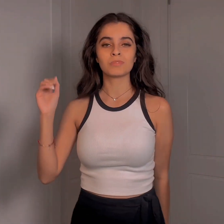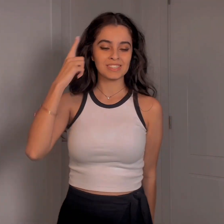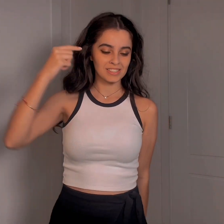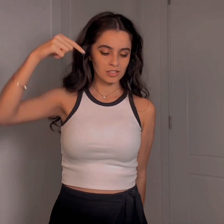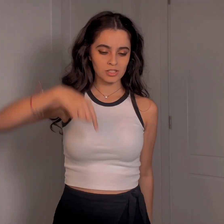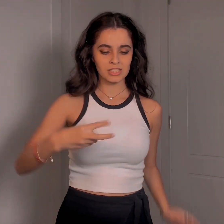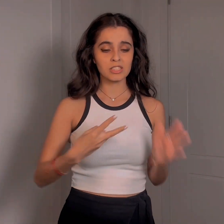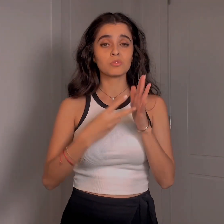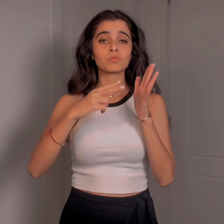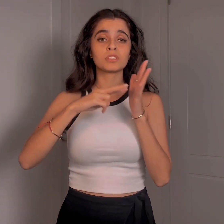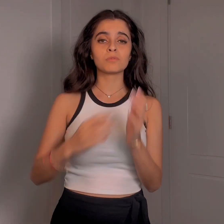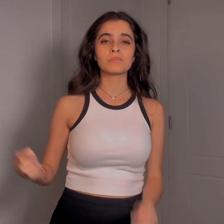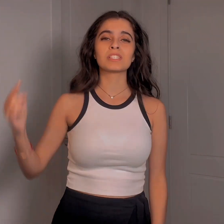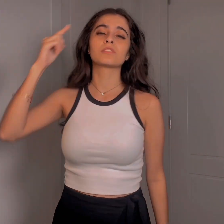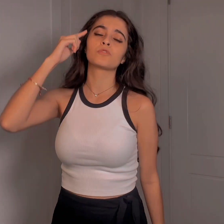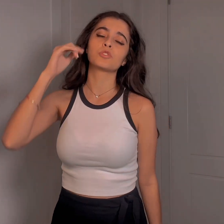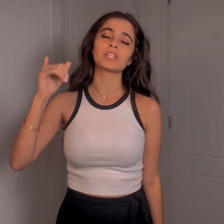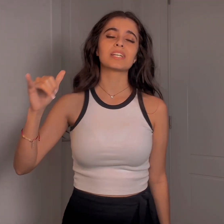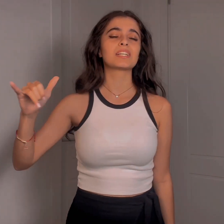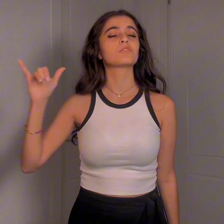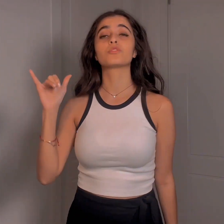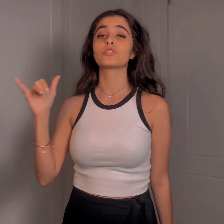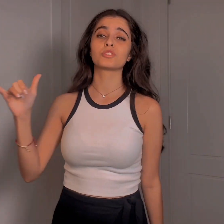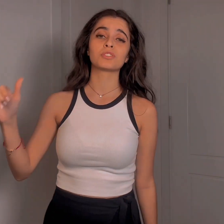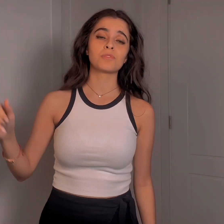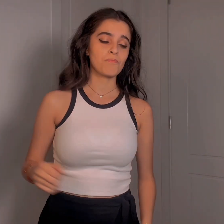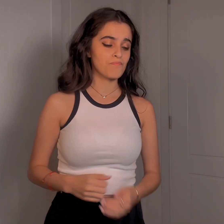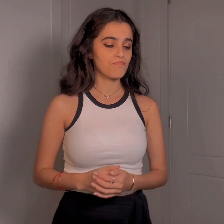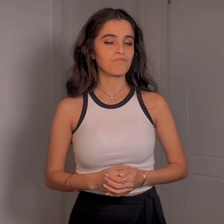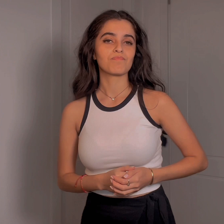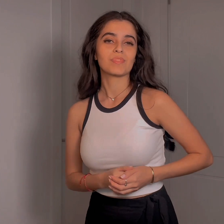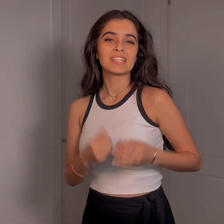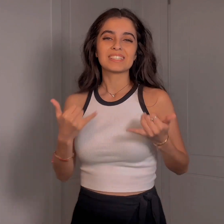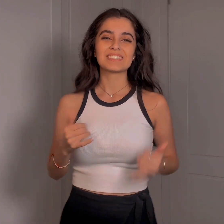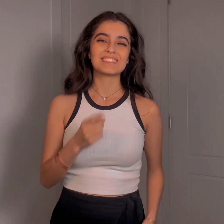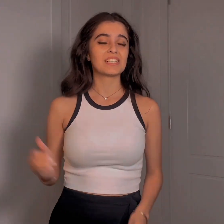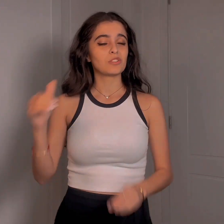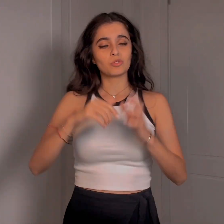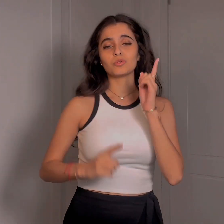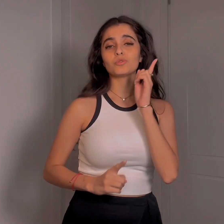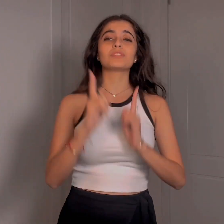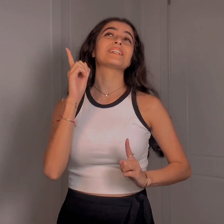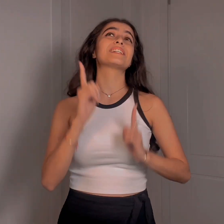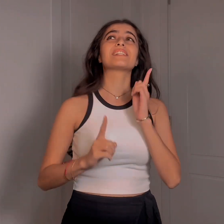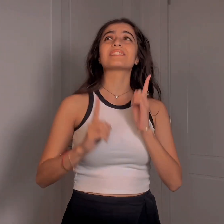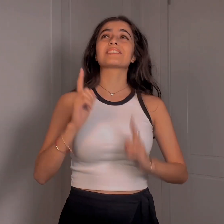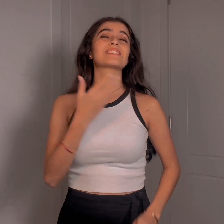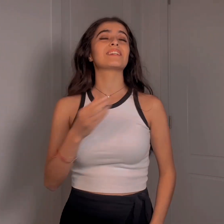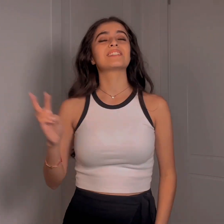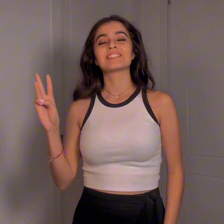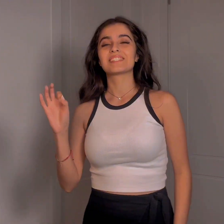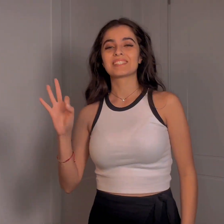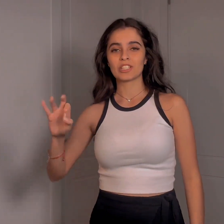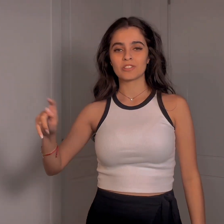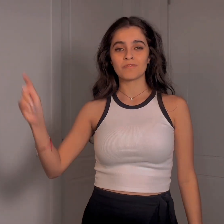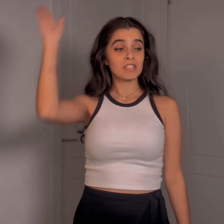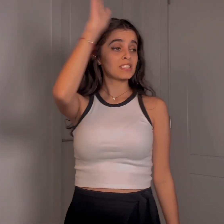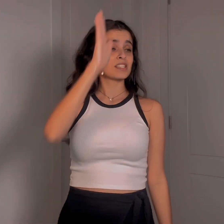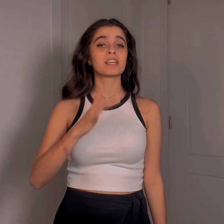goodbye, 'cause this one means forever. Now you're in the stars, and 6 feet's